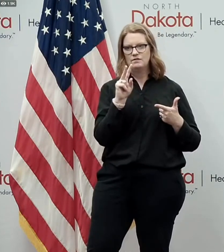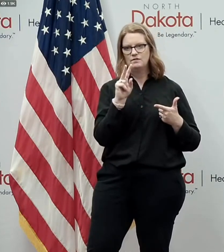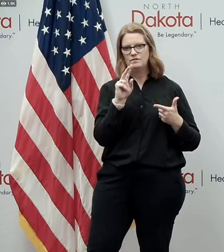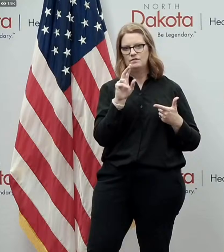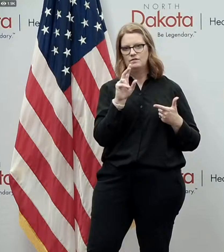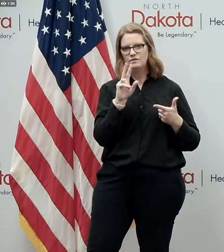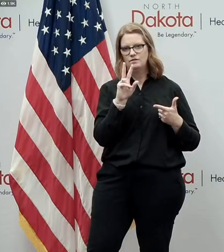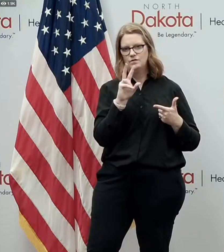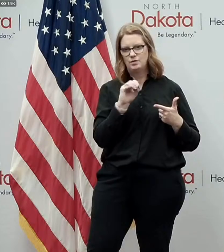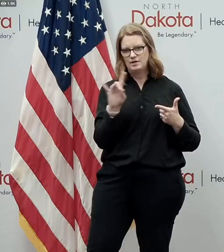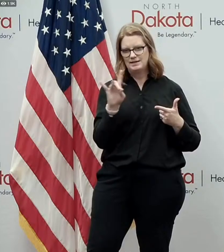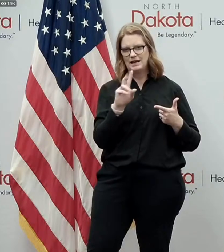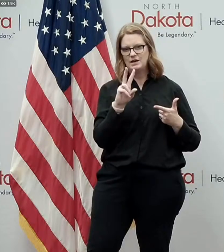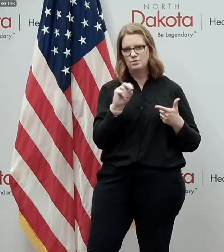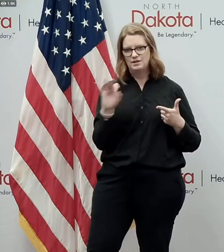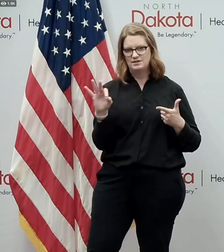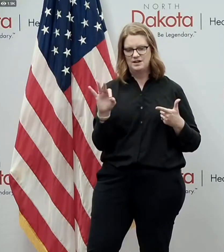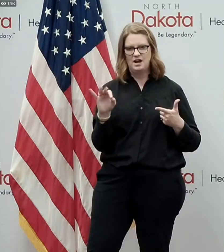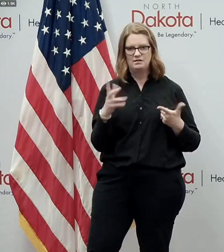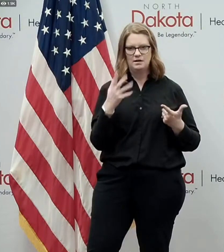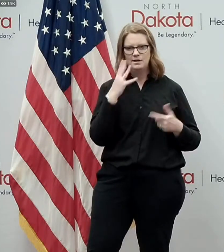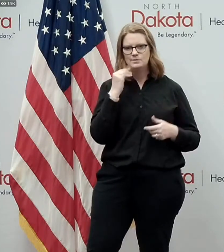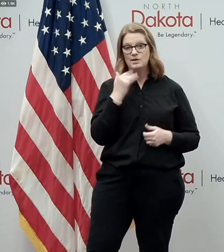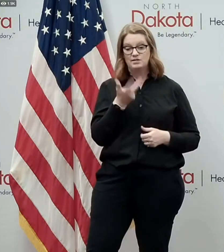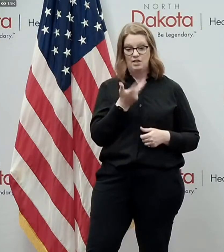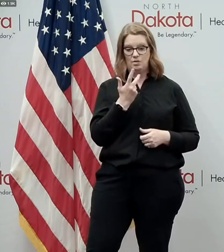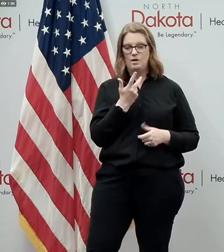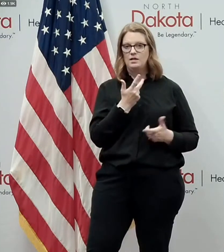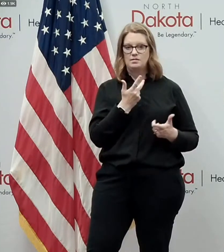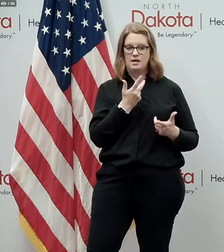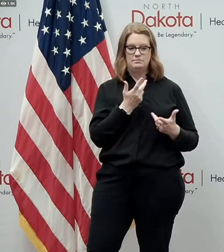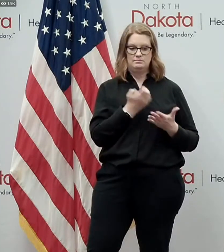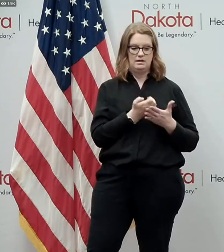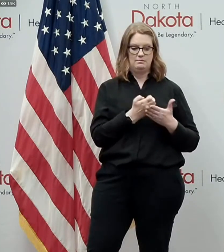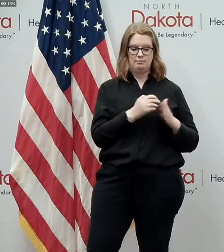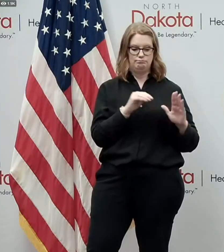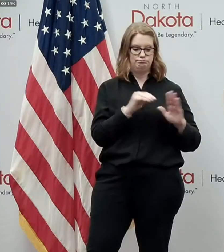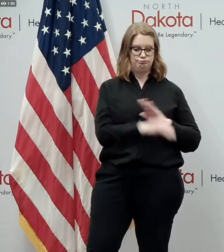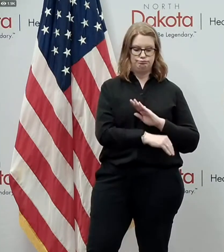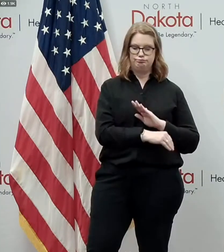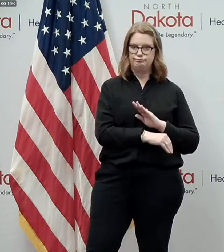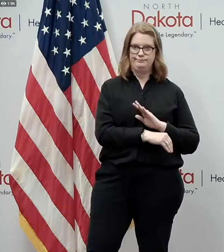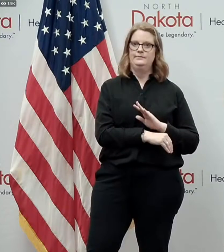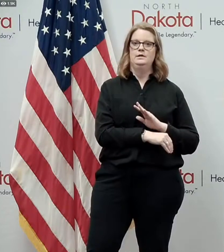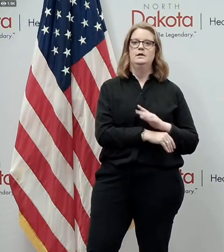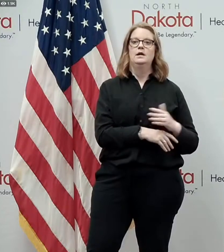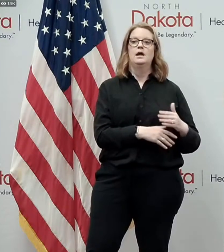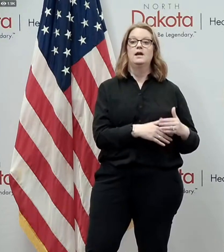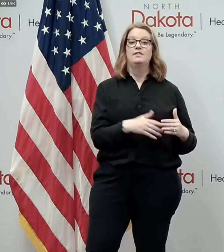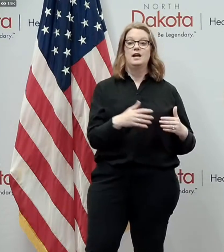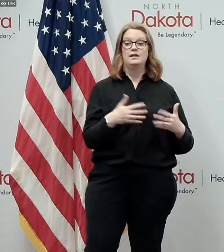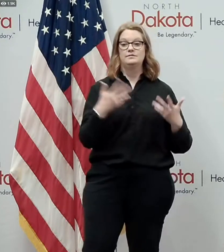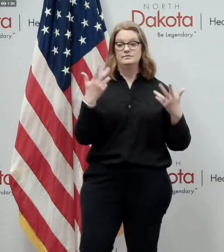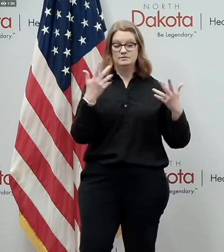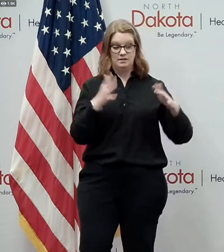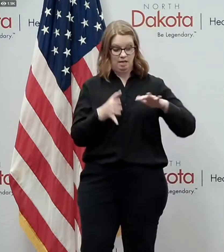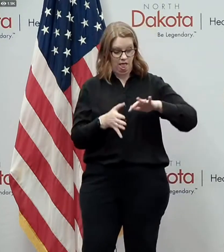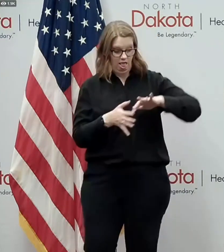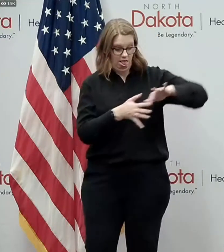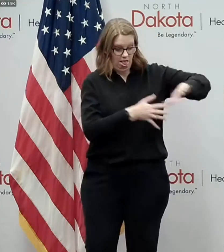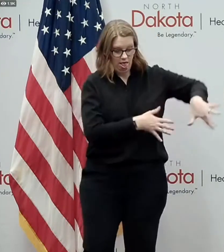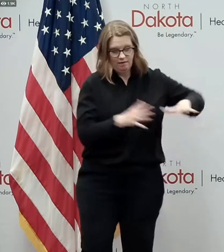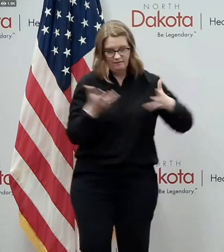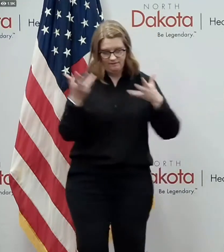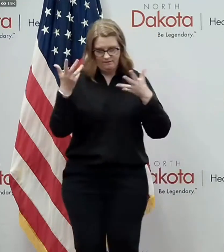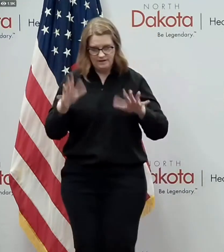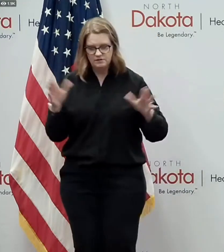2008, 2009. I've been through 3 of these things where the economy is completely cratered, and each time when you've come out the other side, some